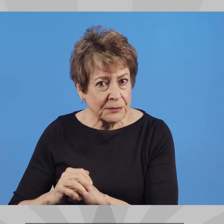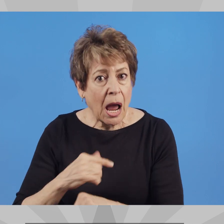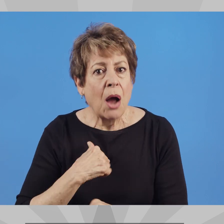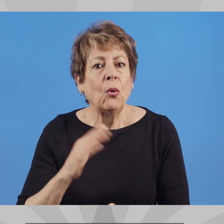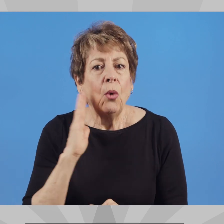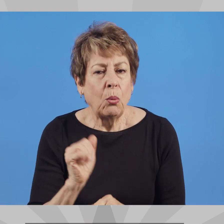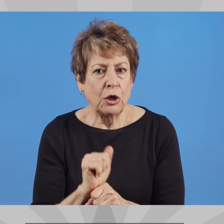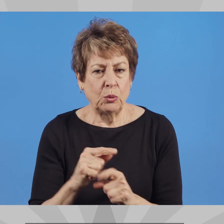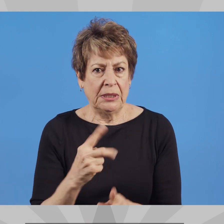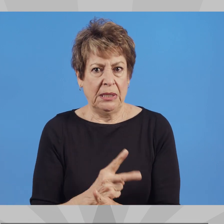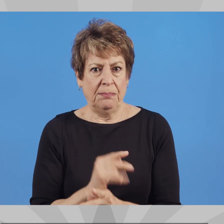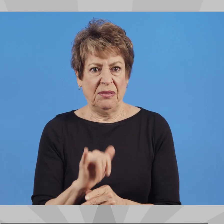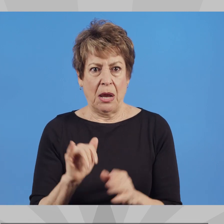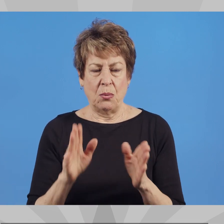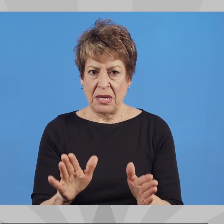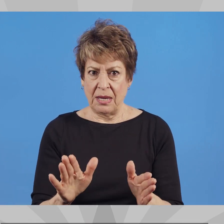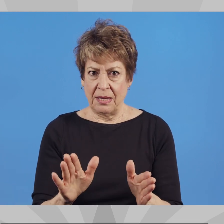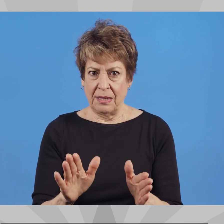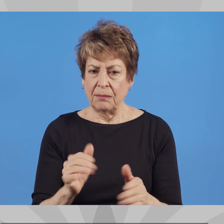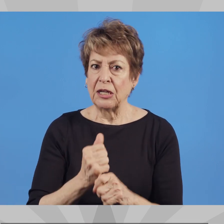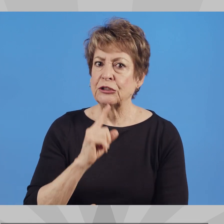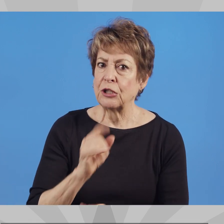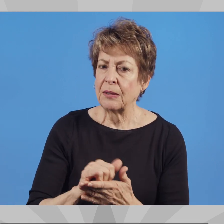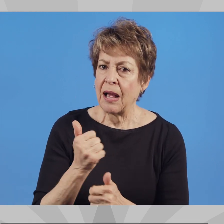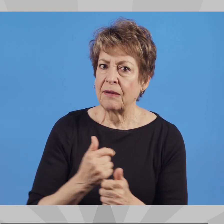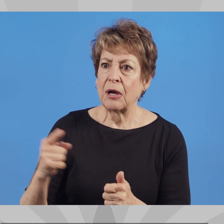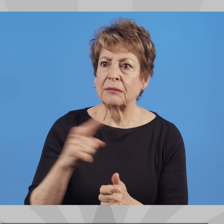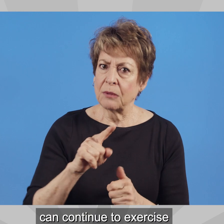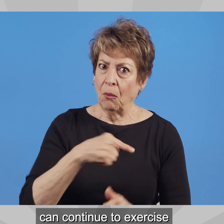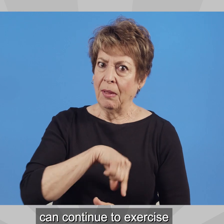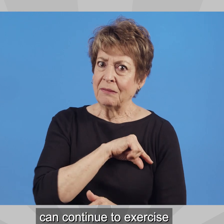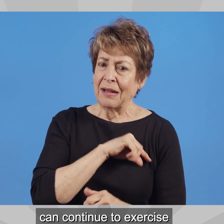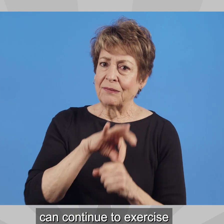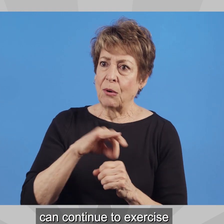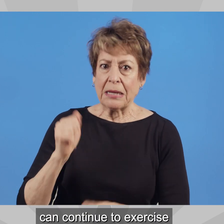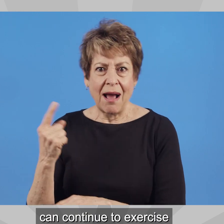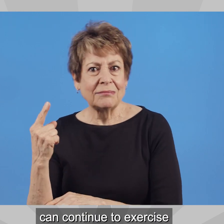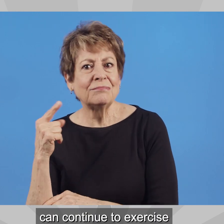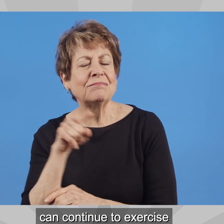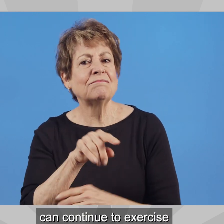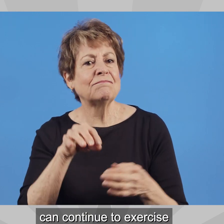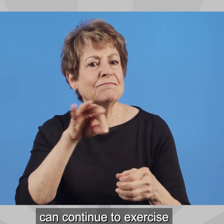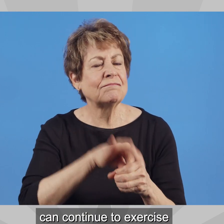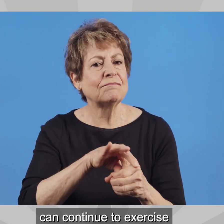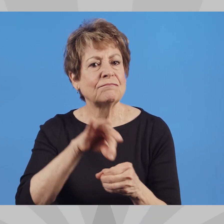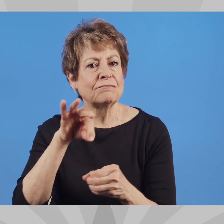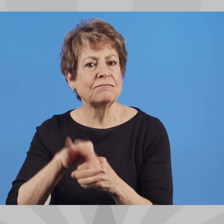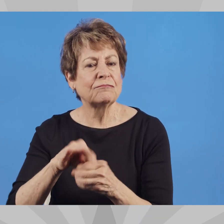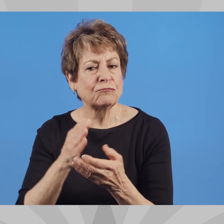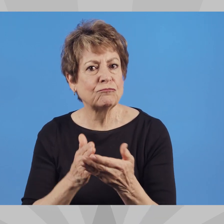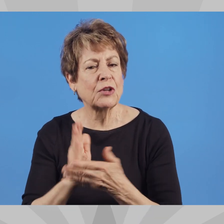I will work to keep it that way and to ensure that every eligible voter can continue to exercise their right to vote.